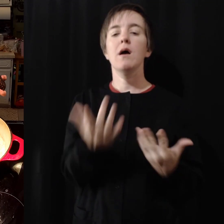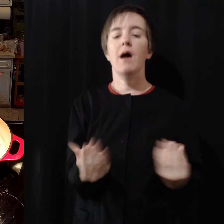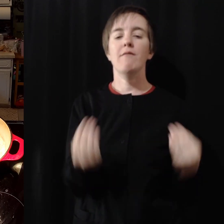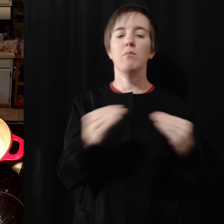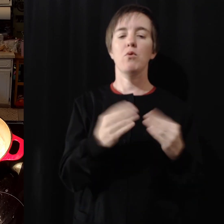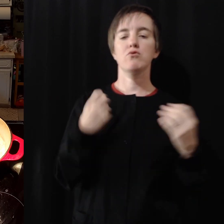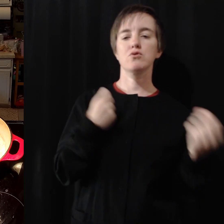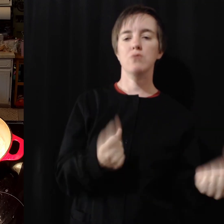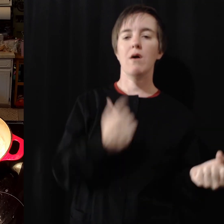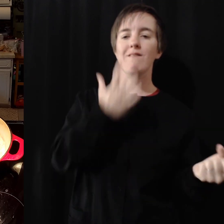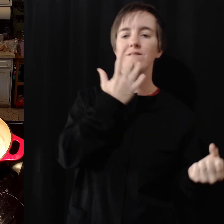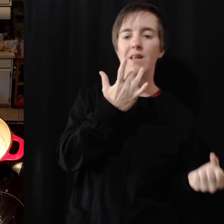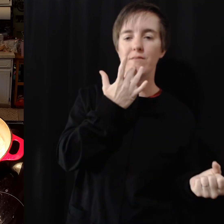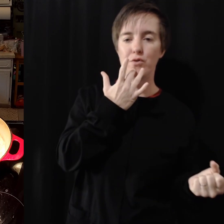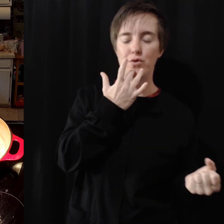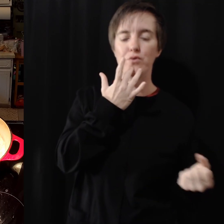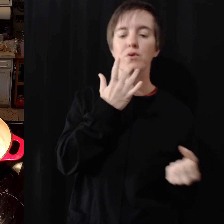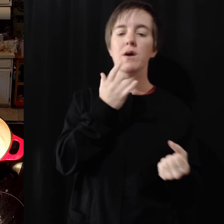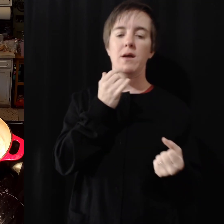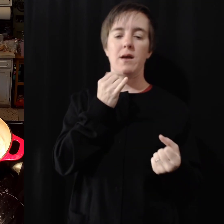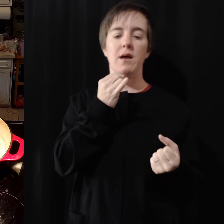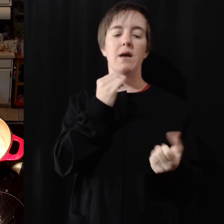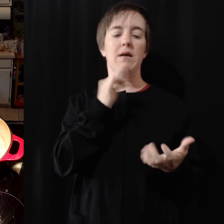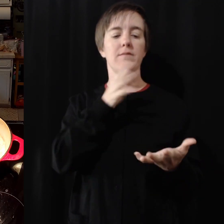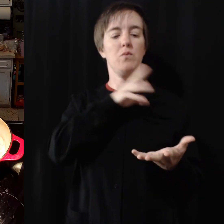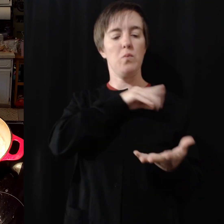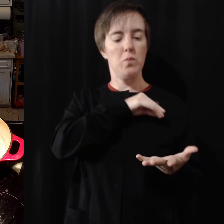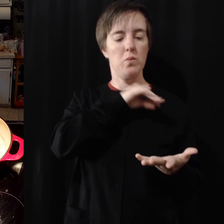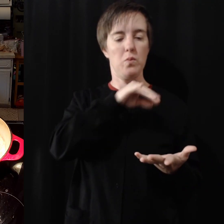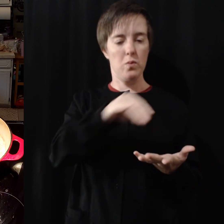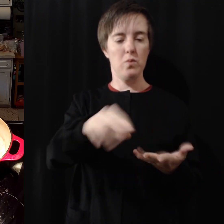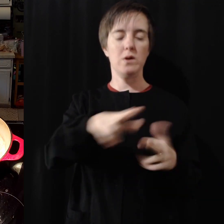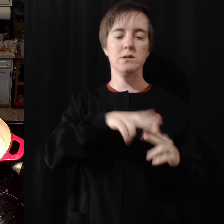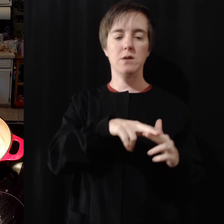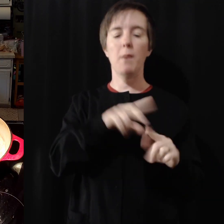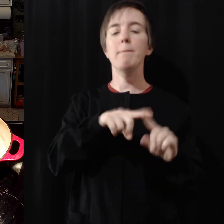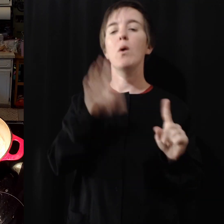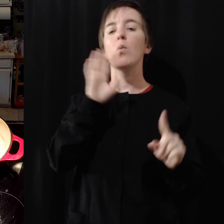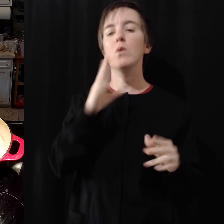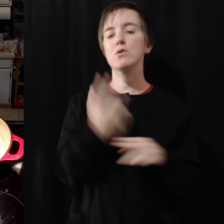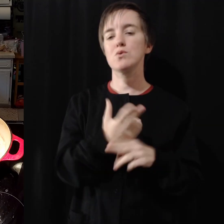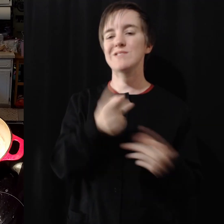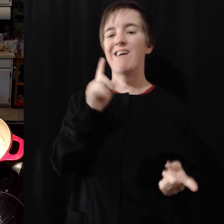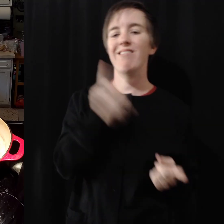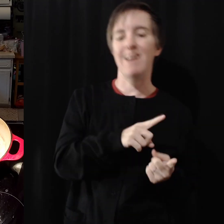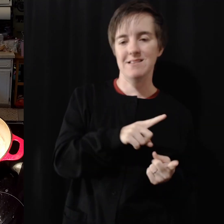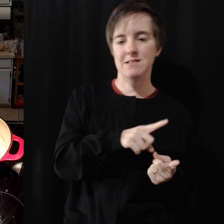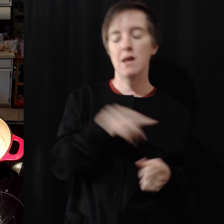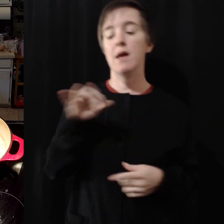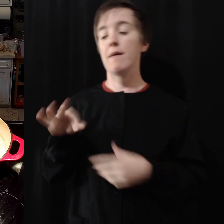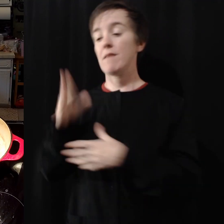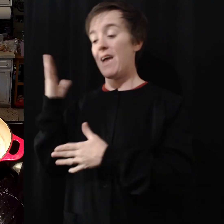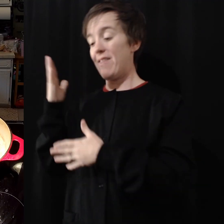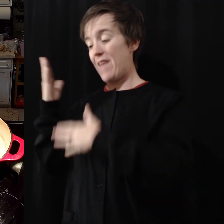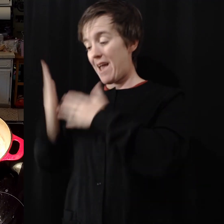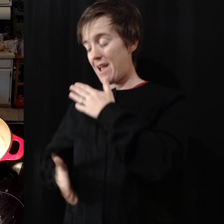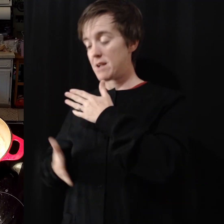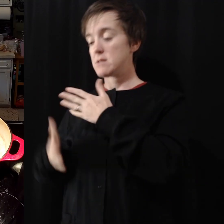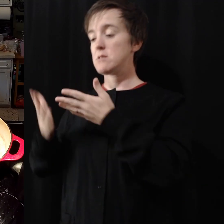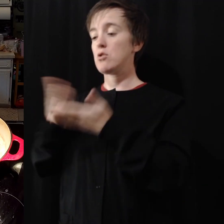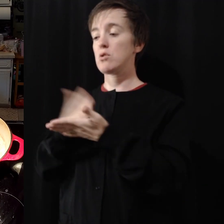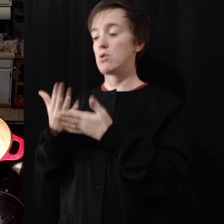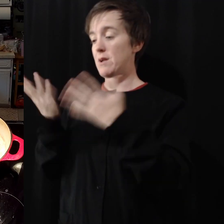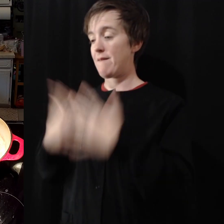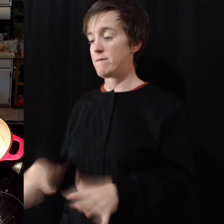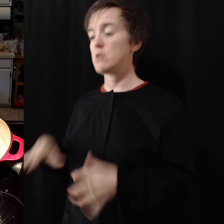salt flavor infused in the whole thing, and but you'll use less salt. If you salt at the end of